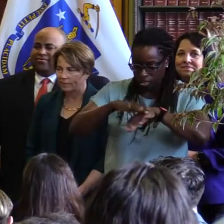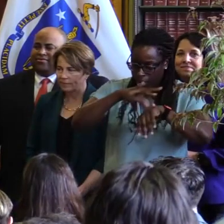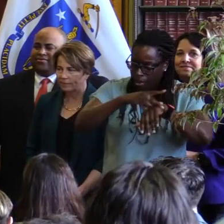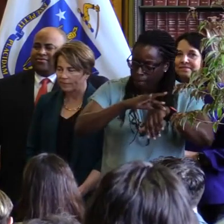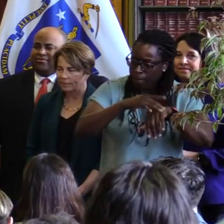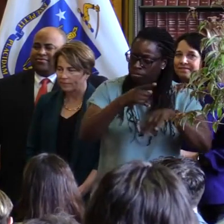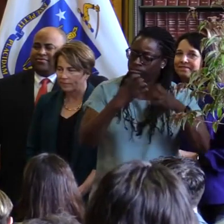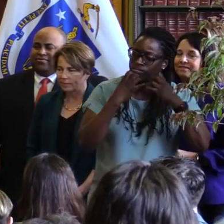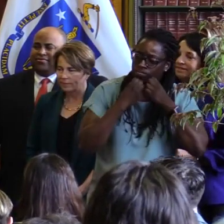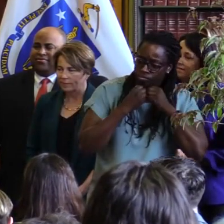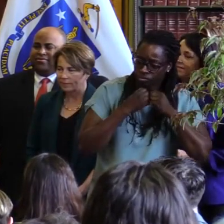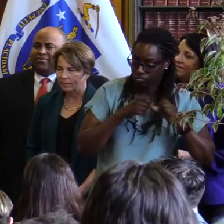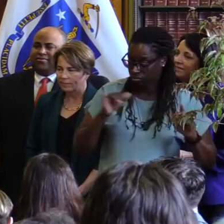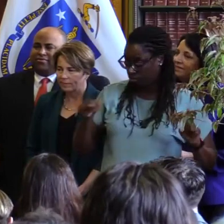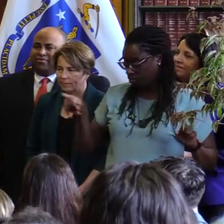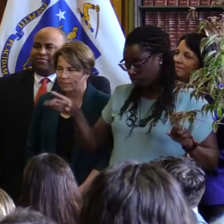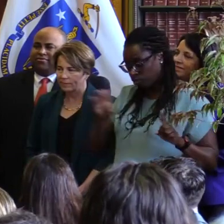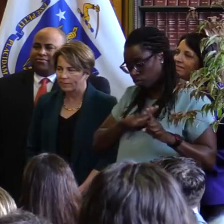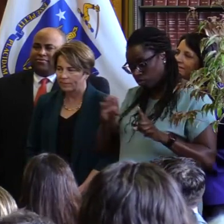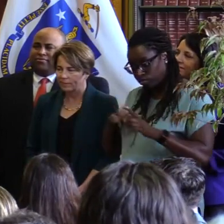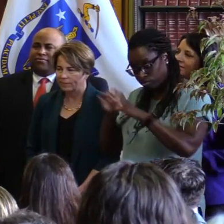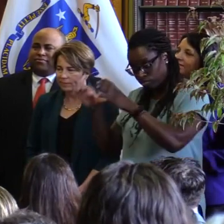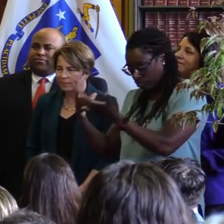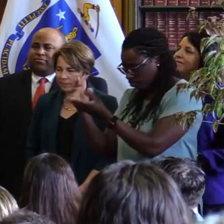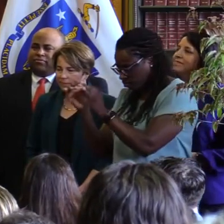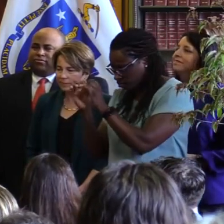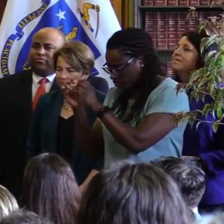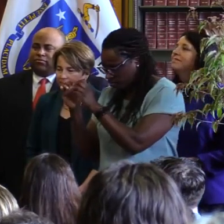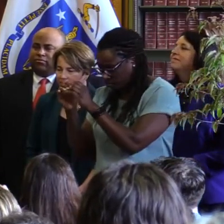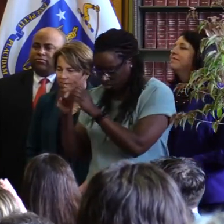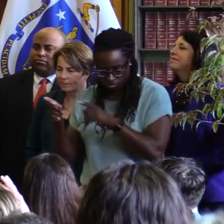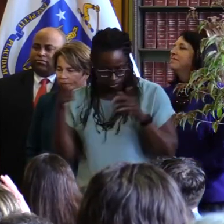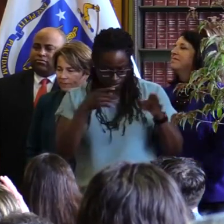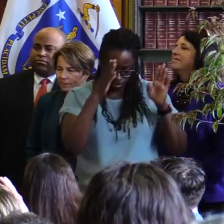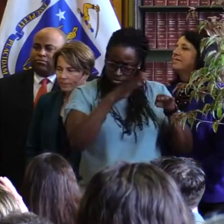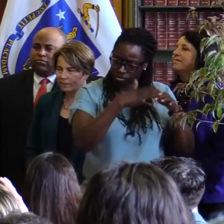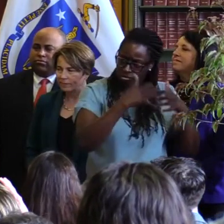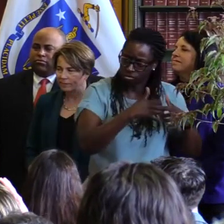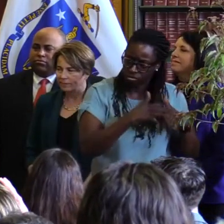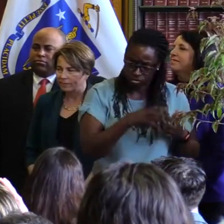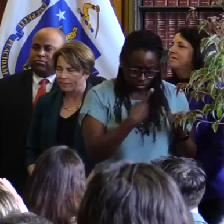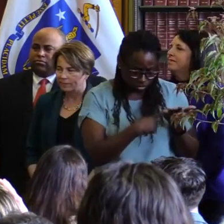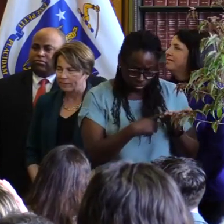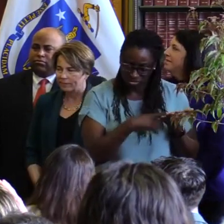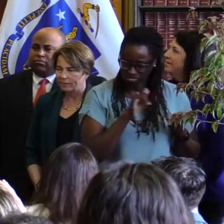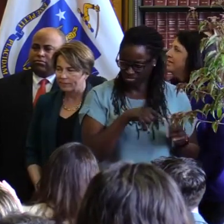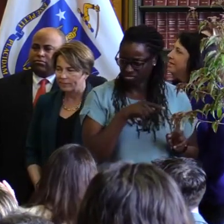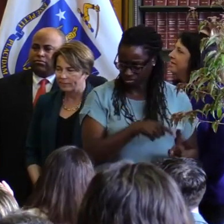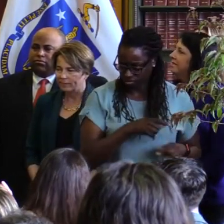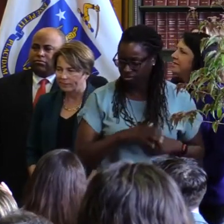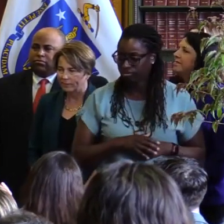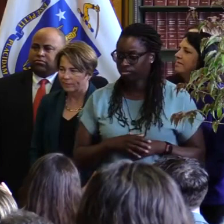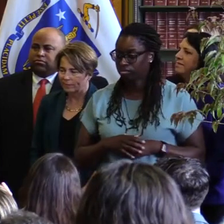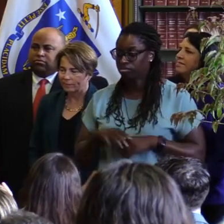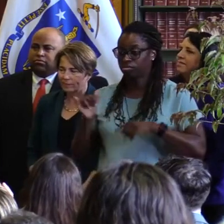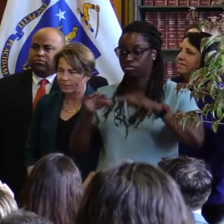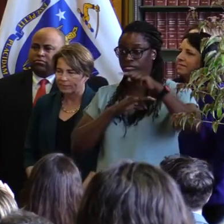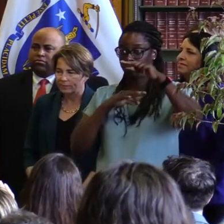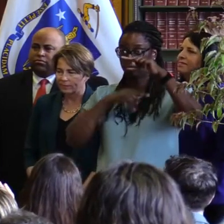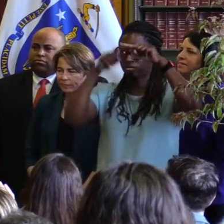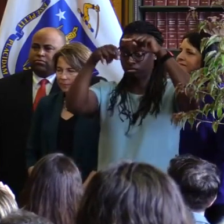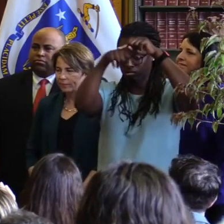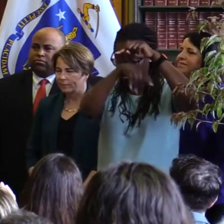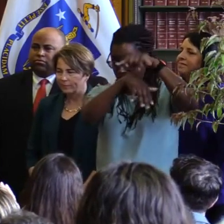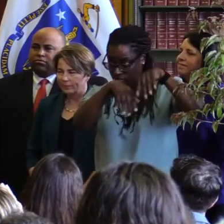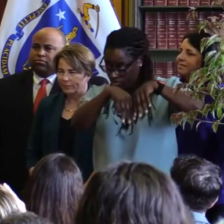supply chain, from their employees to their investments, how they manage it, how they set climate goals, and what they're doing to